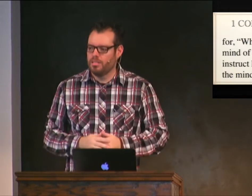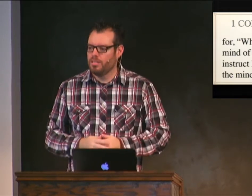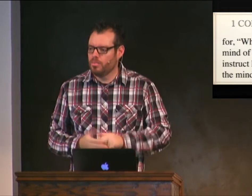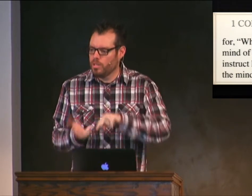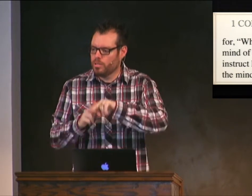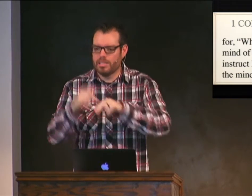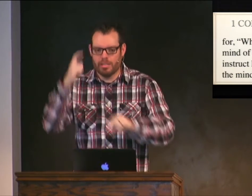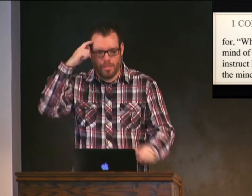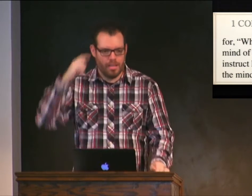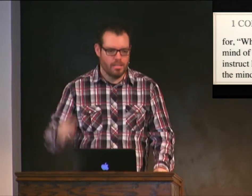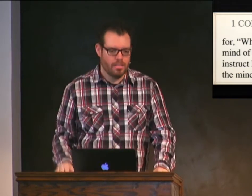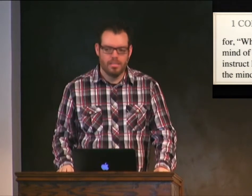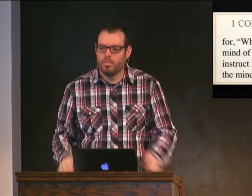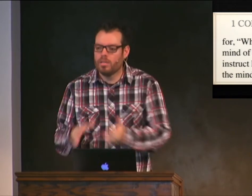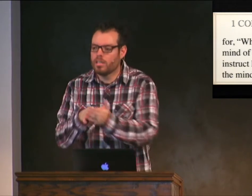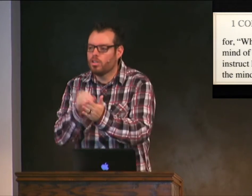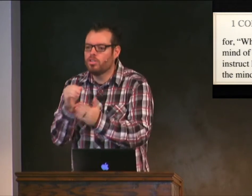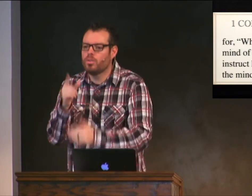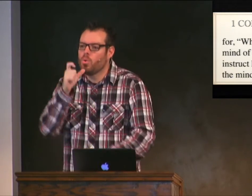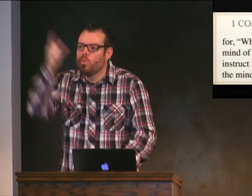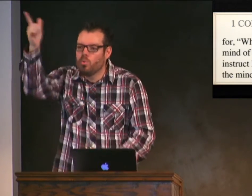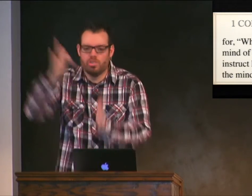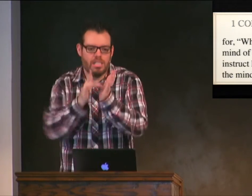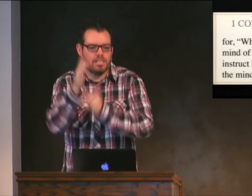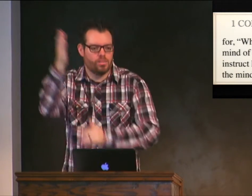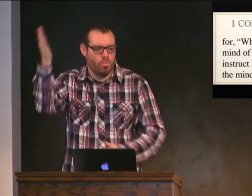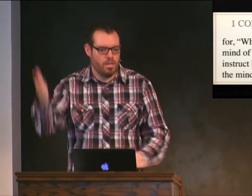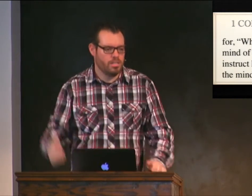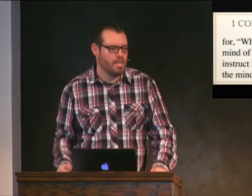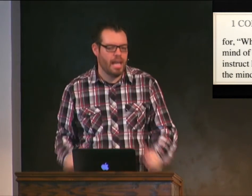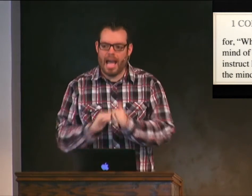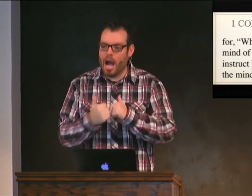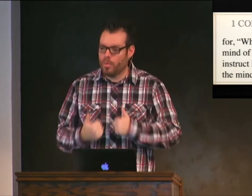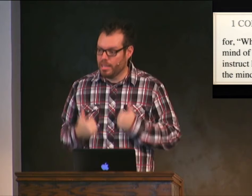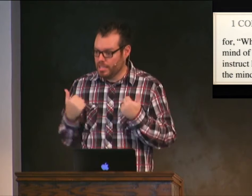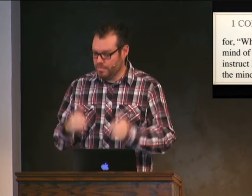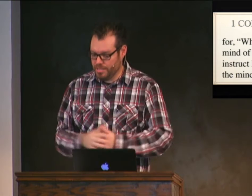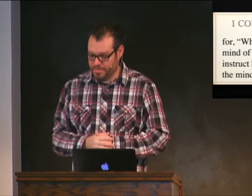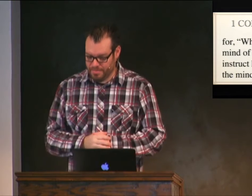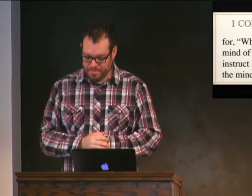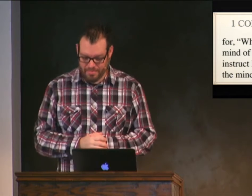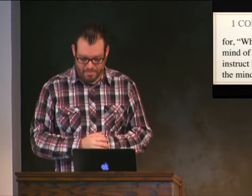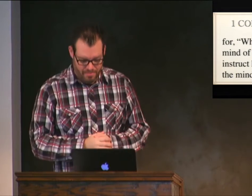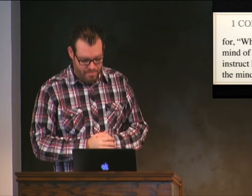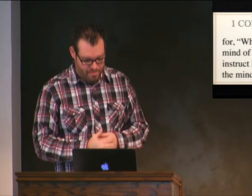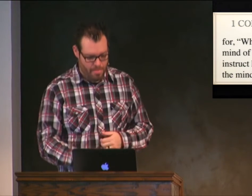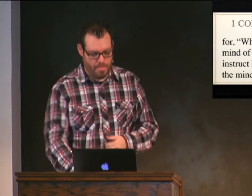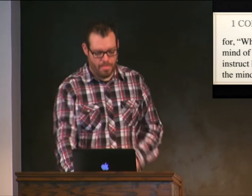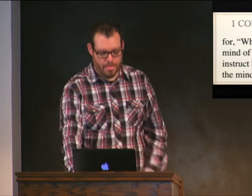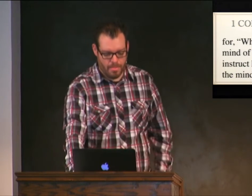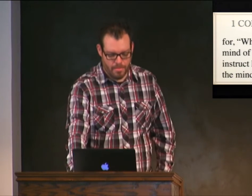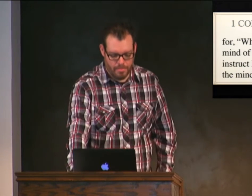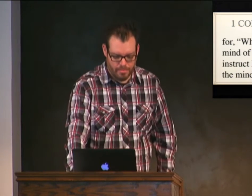We read. We increase the mind. We need to learn who Jesus was and how he lived.